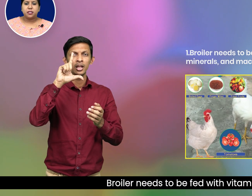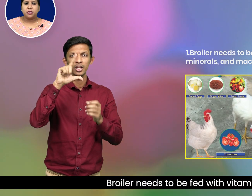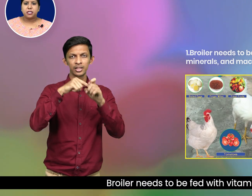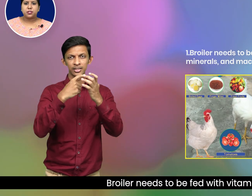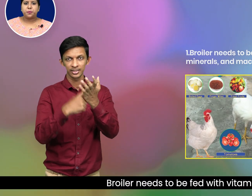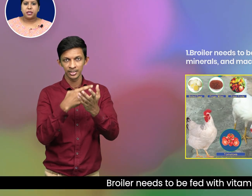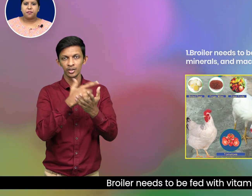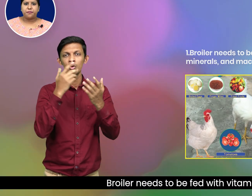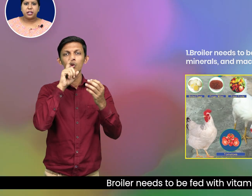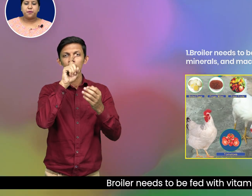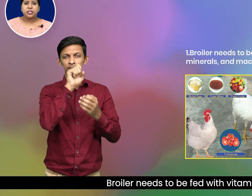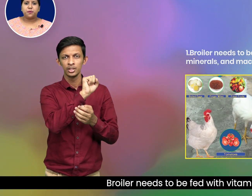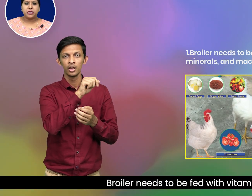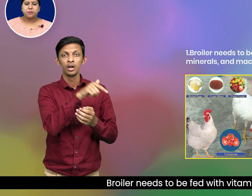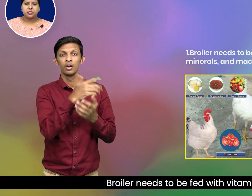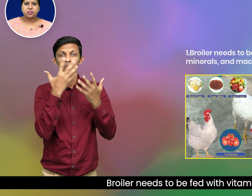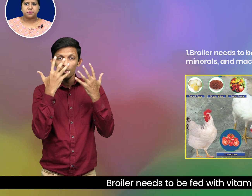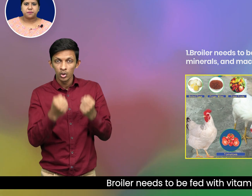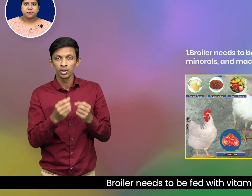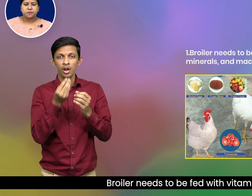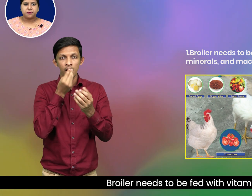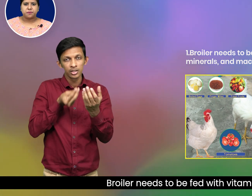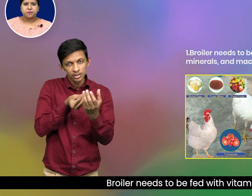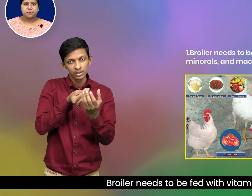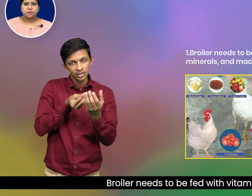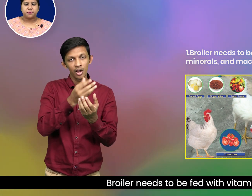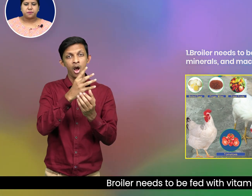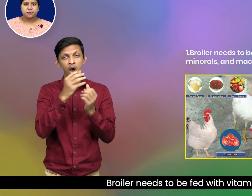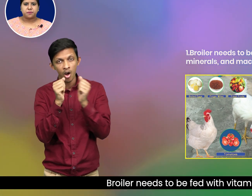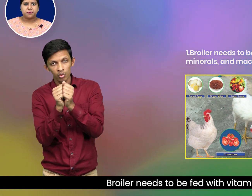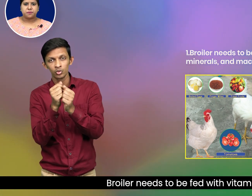Broiler needs to be fed with vitamins,